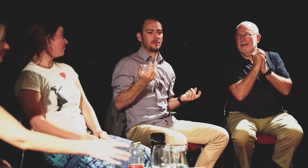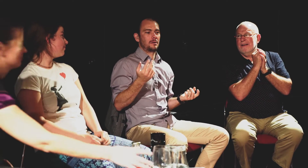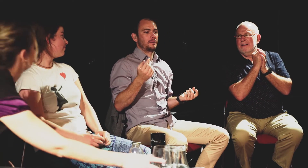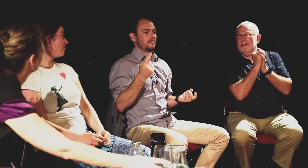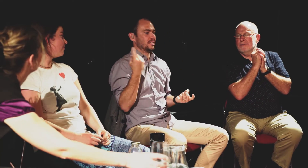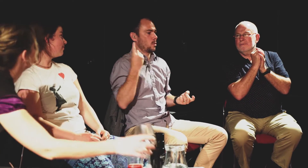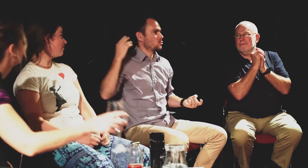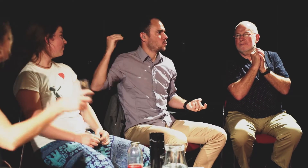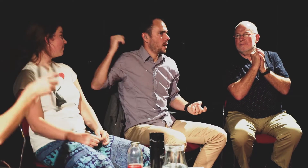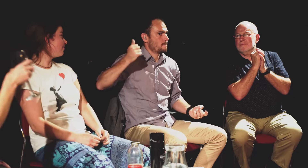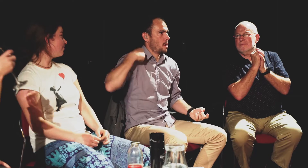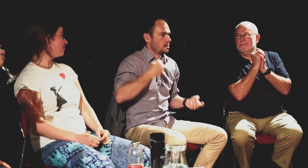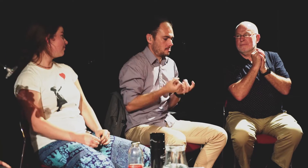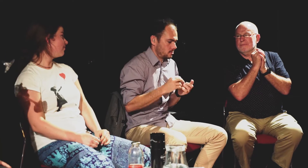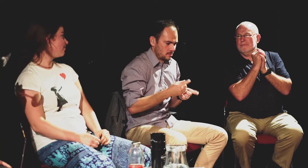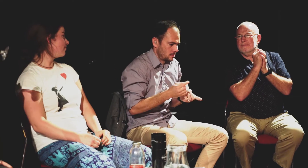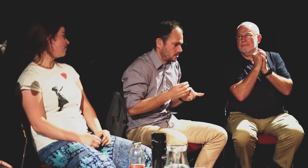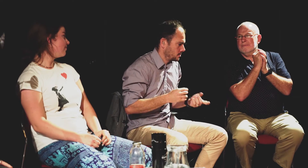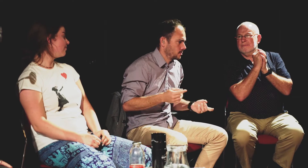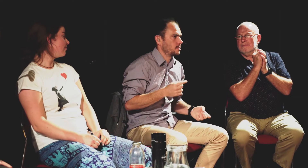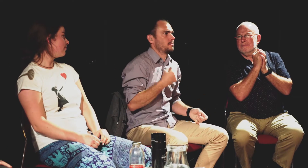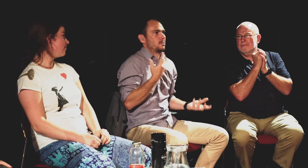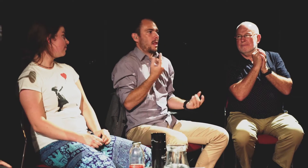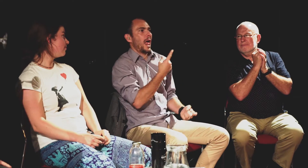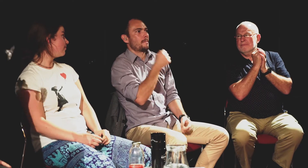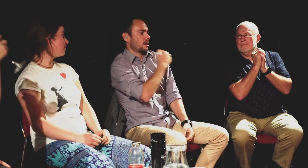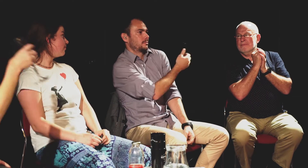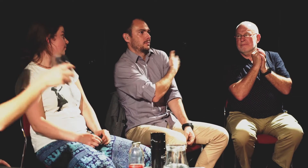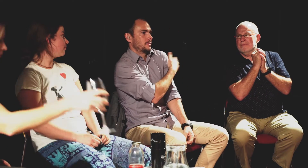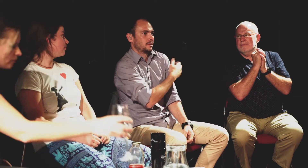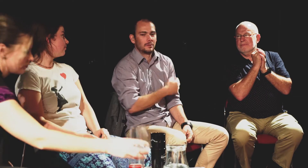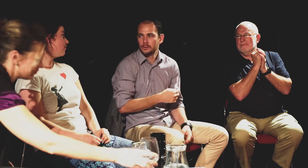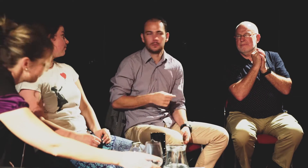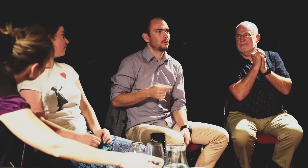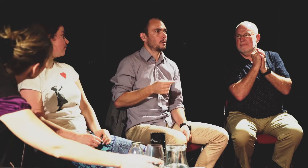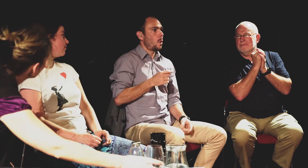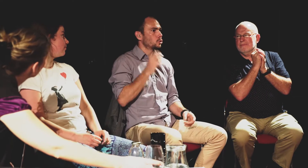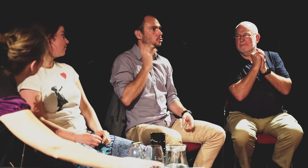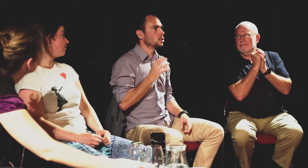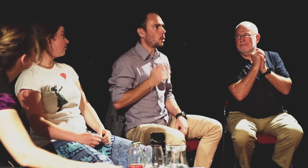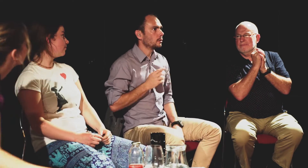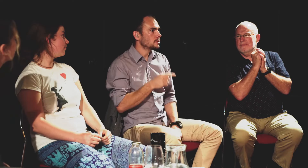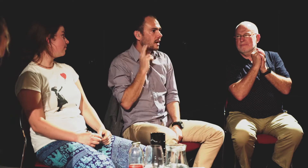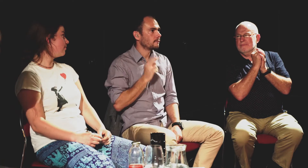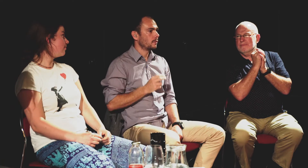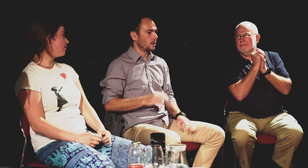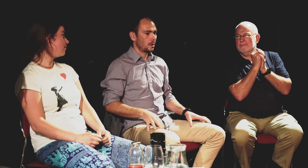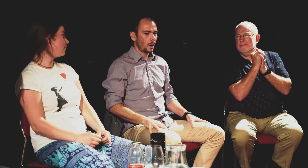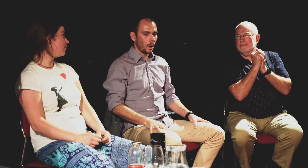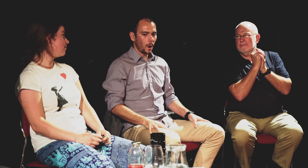something, someone might be talking behind my back and while I'm working, and so obviously someone else will tap me and they'll be like, oh, I'm so sorry, oh